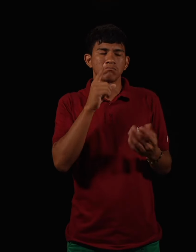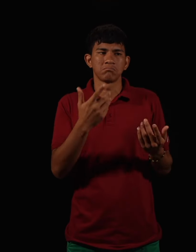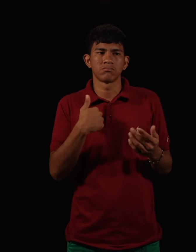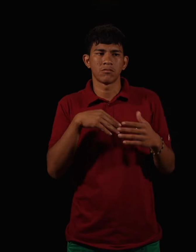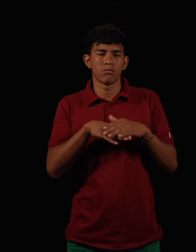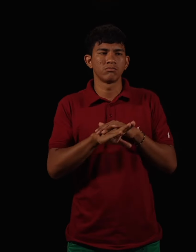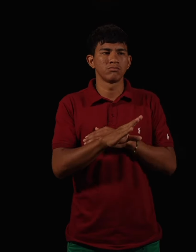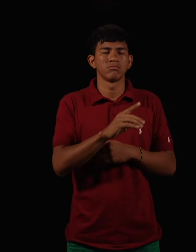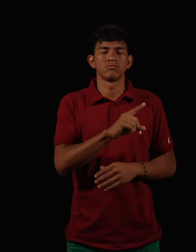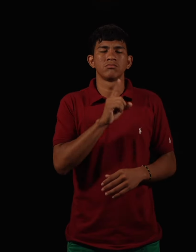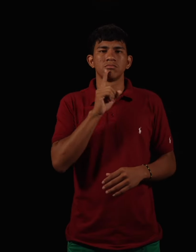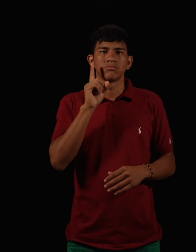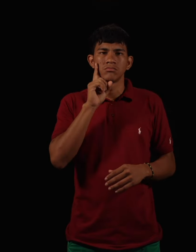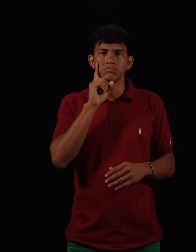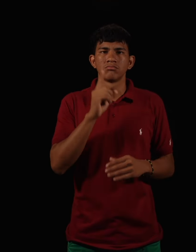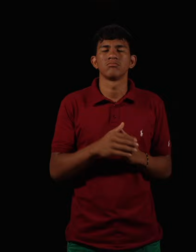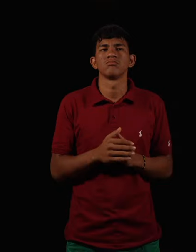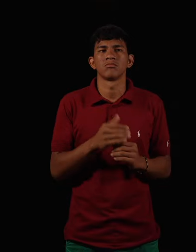That's where all the deaf students from my area go for school.